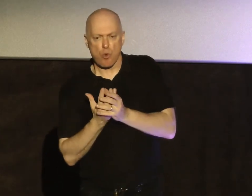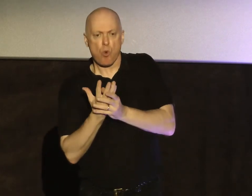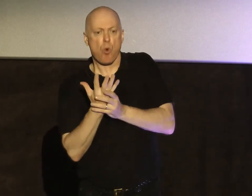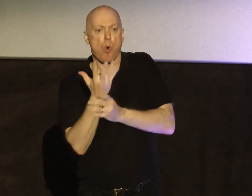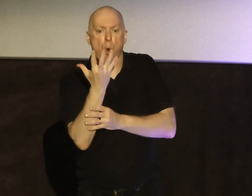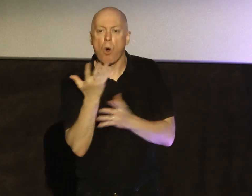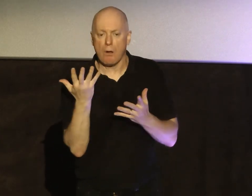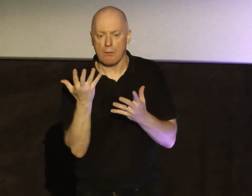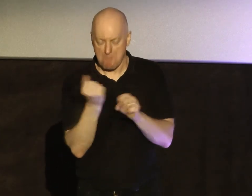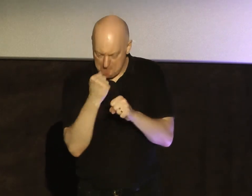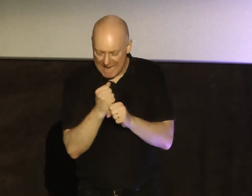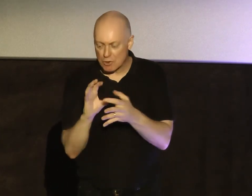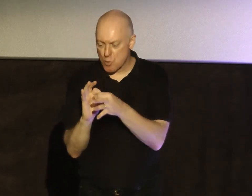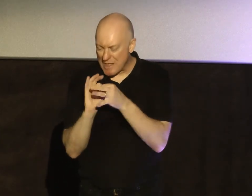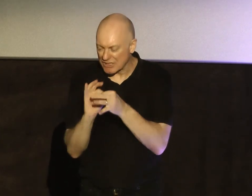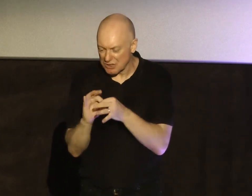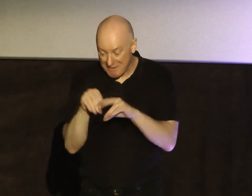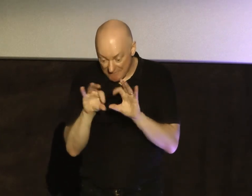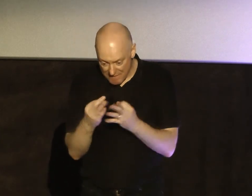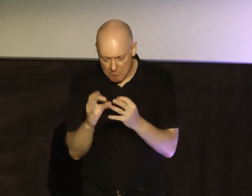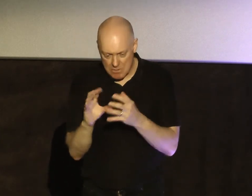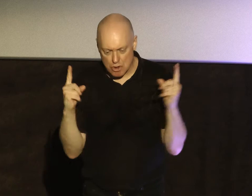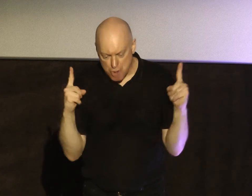It complicates relationships.